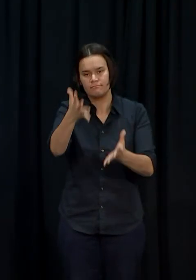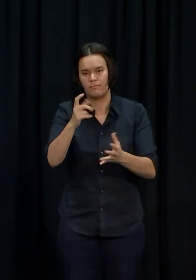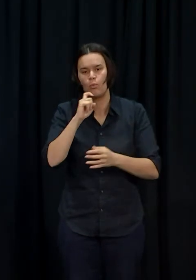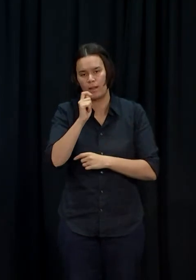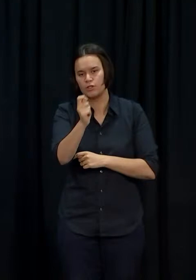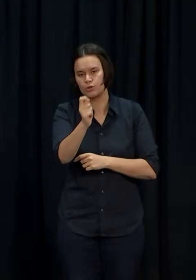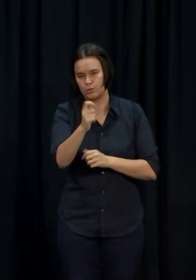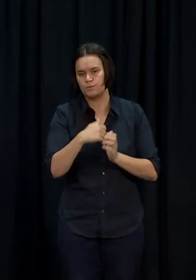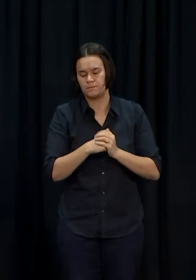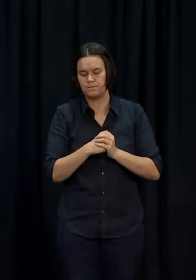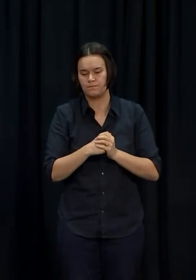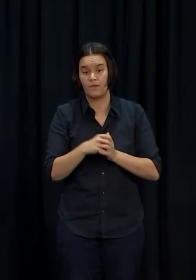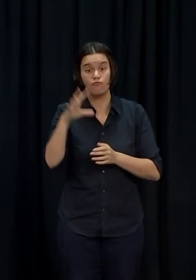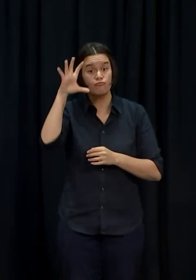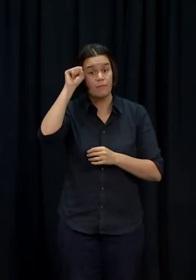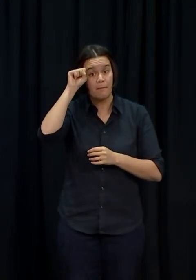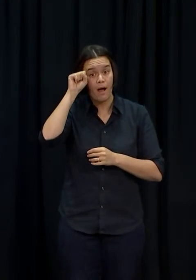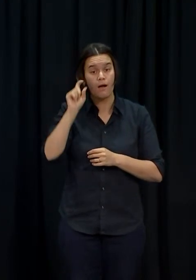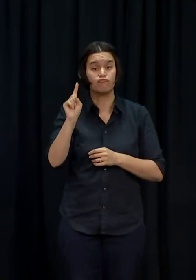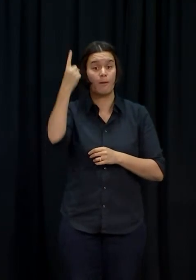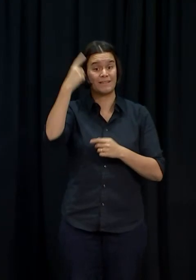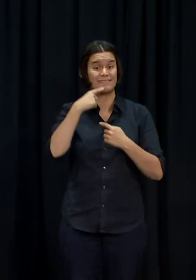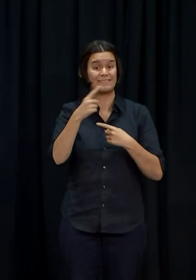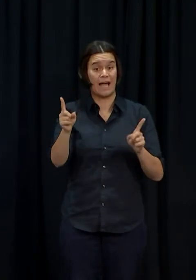said, testing will remain free and available when you need it.